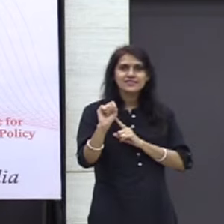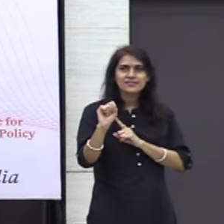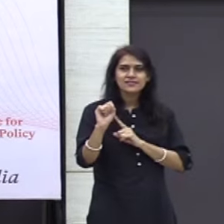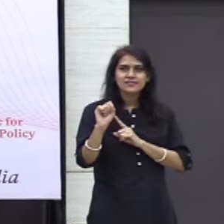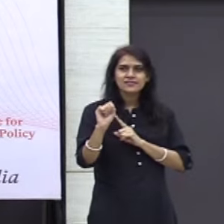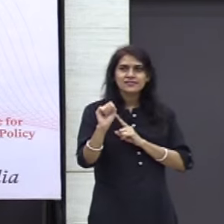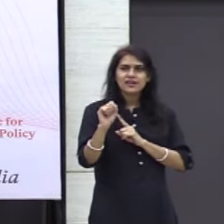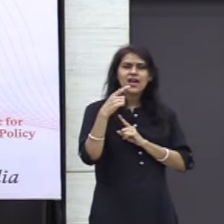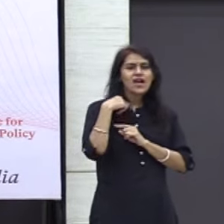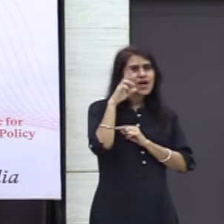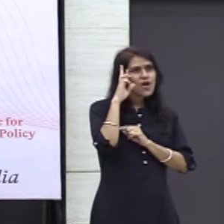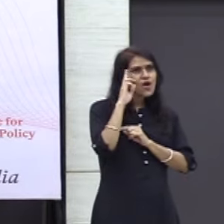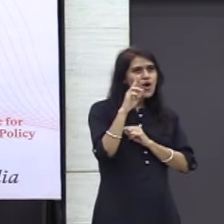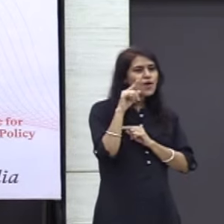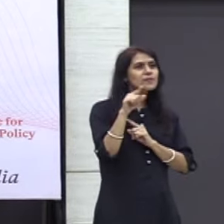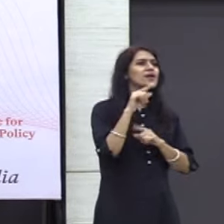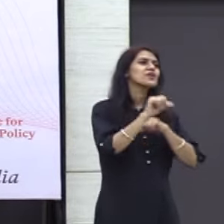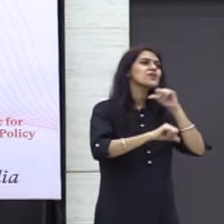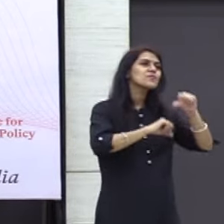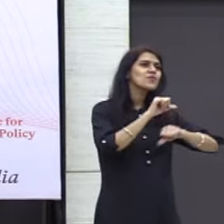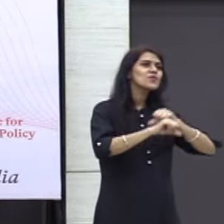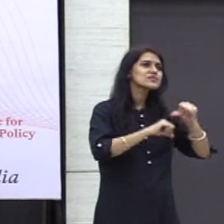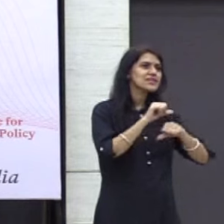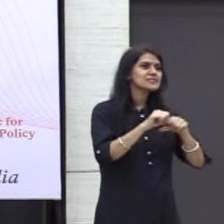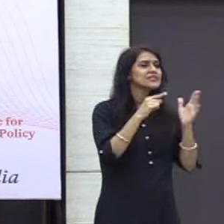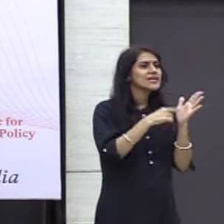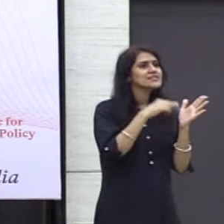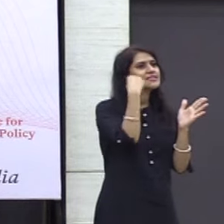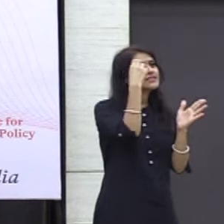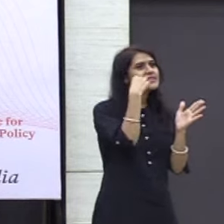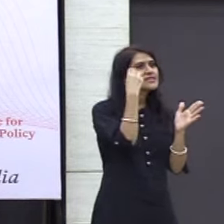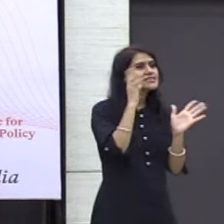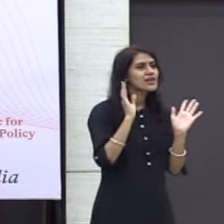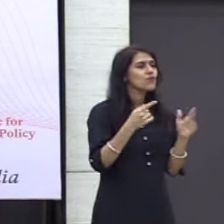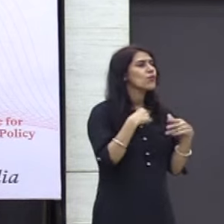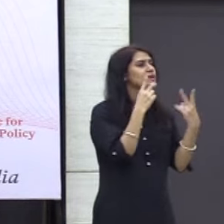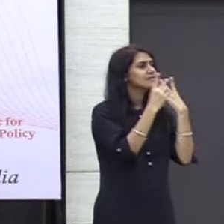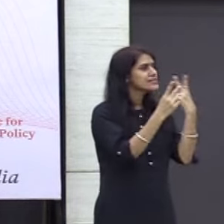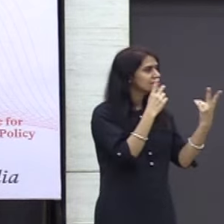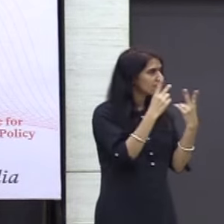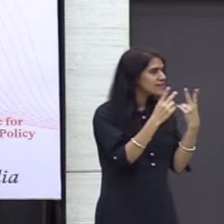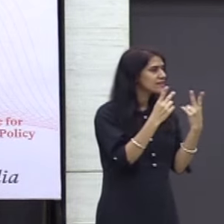and hope that in that process, which is why we are seeing